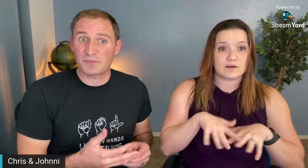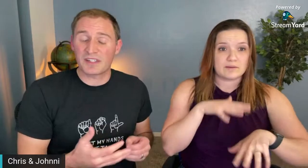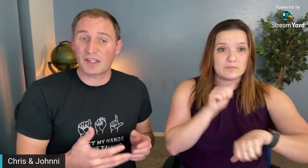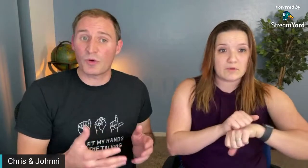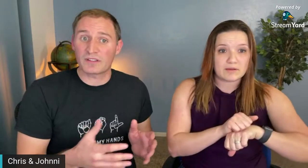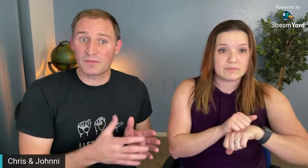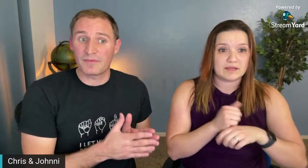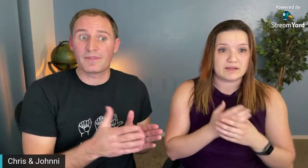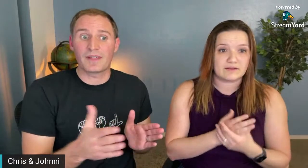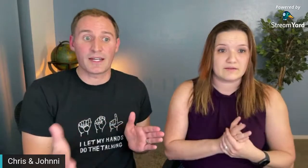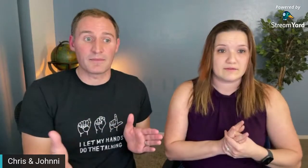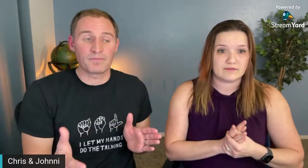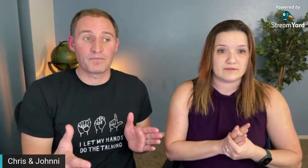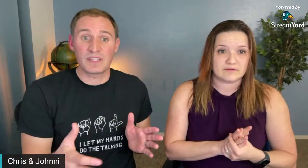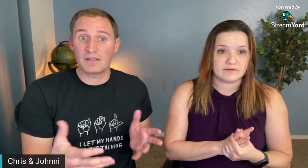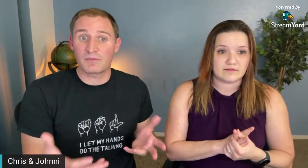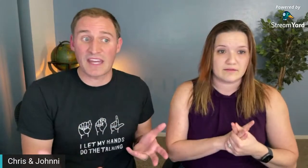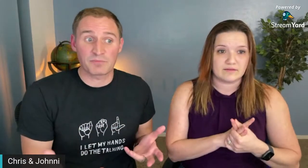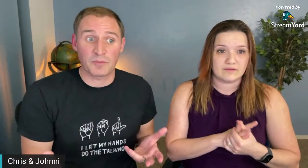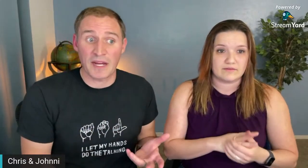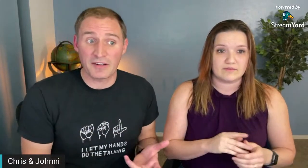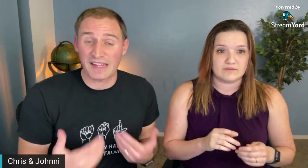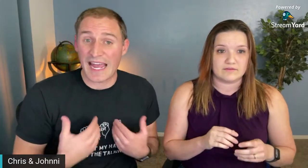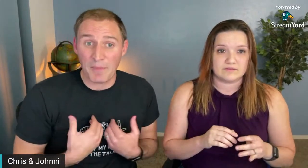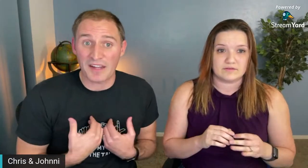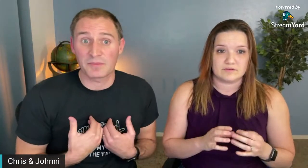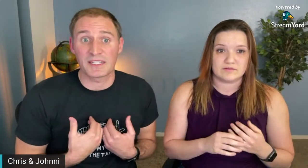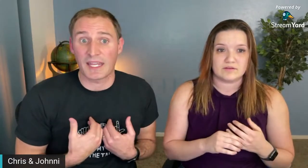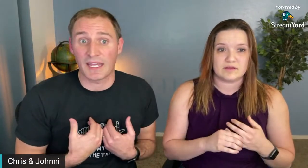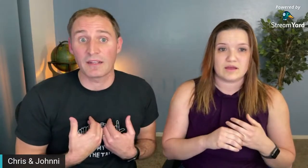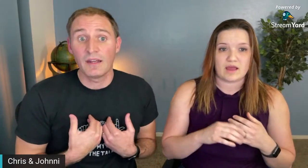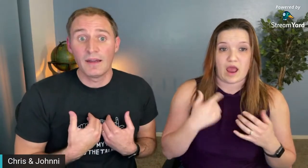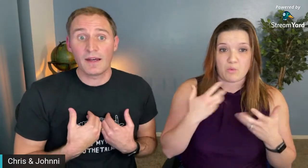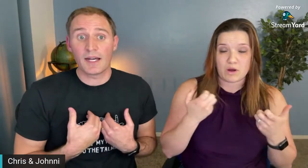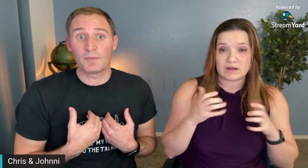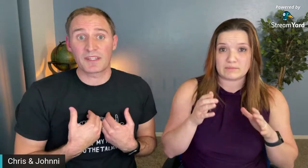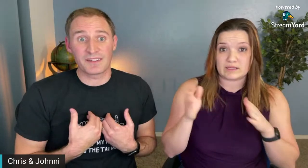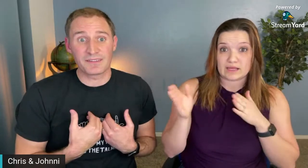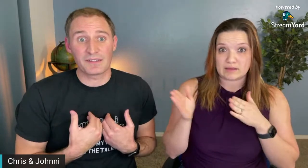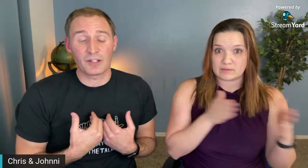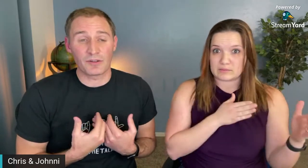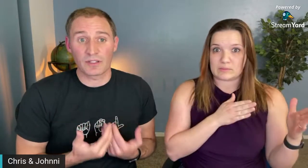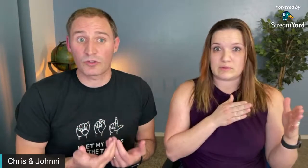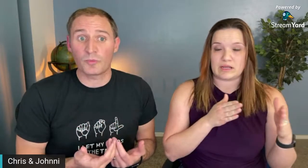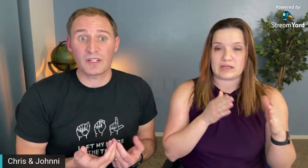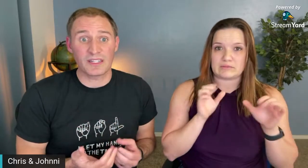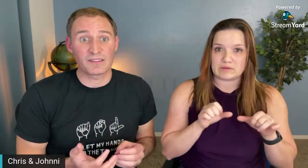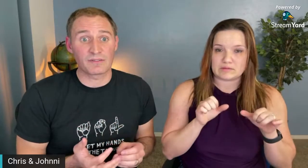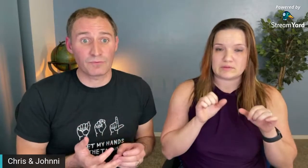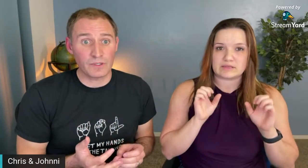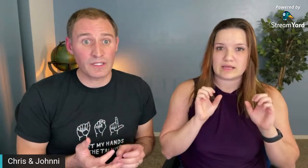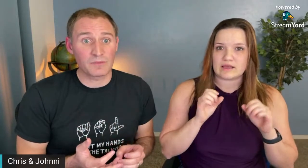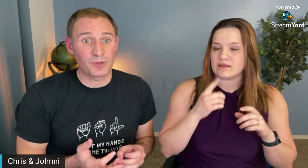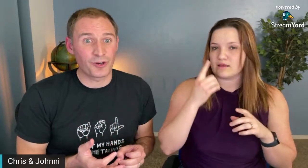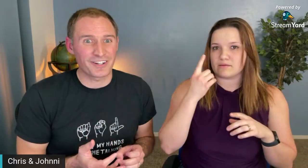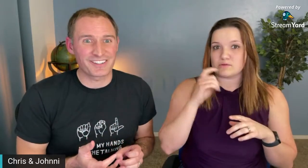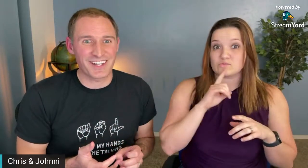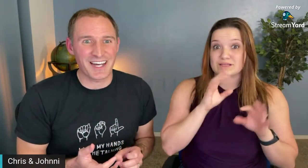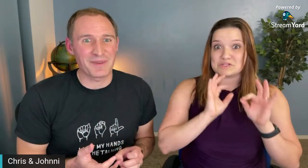because I want to be as prepared as I possibly can. Because interpreting is a really important job, and